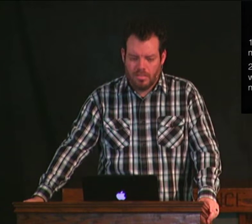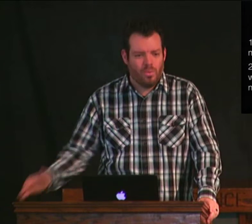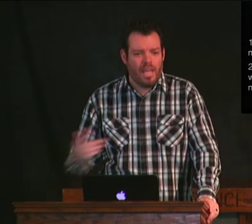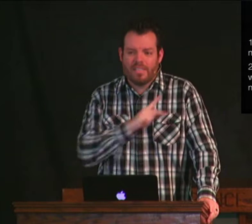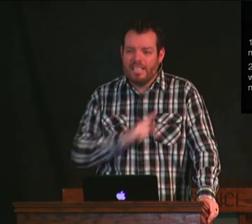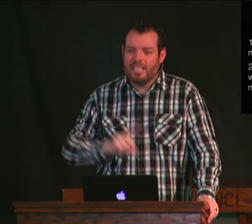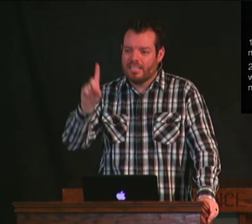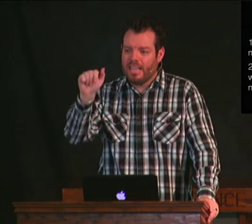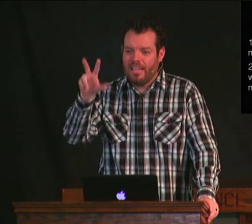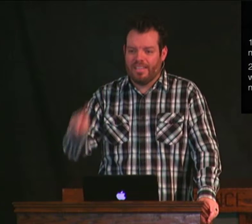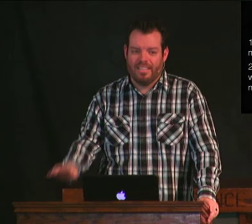So we have King David